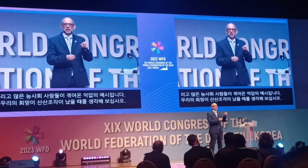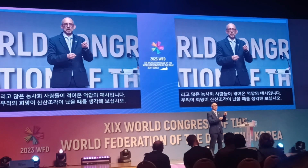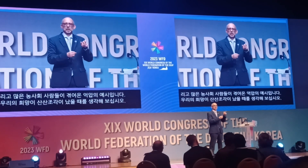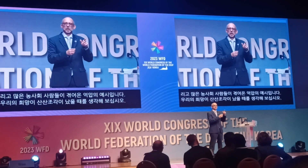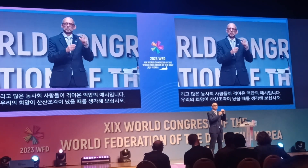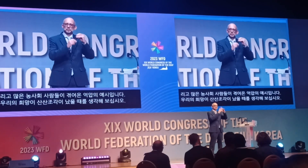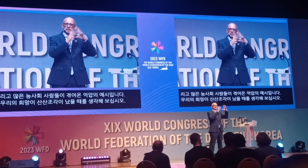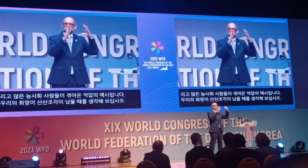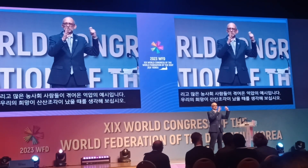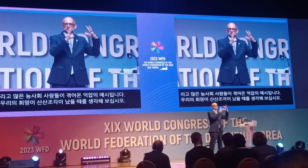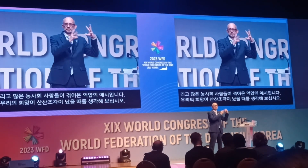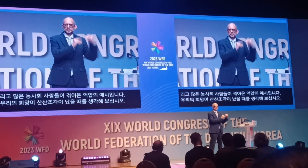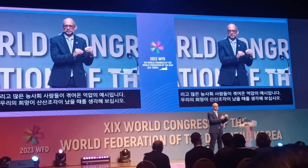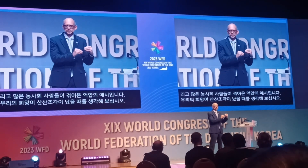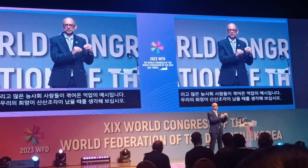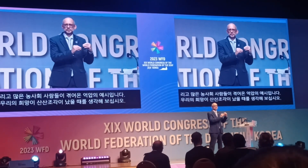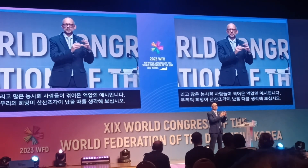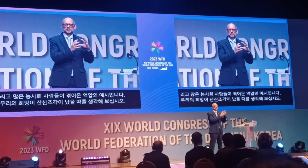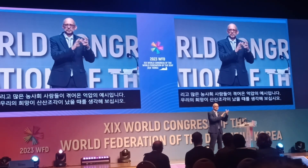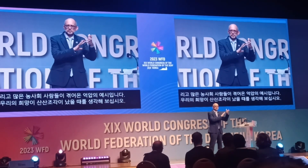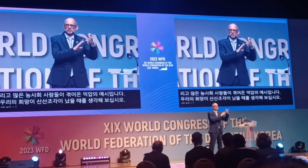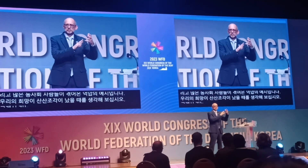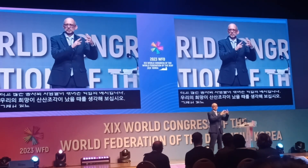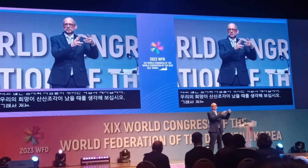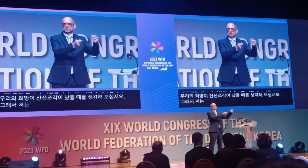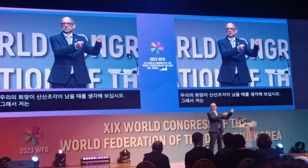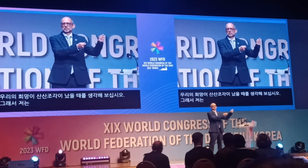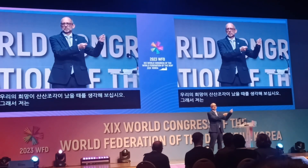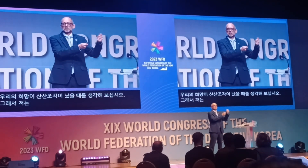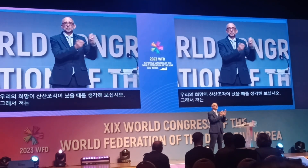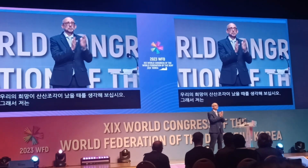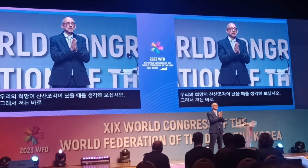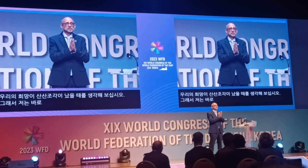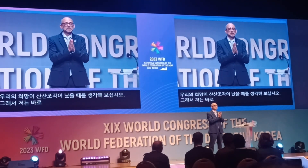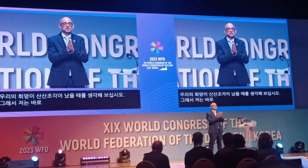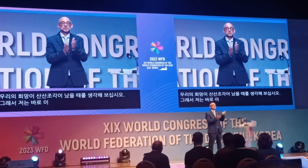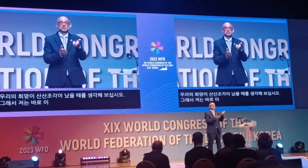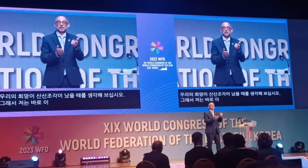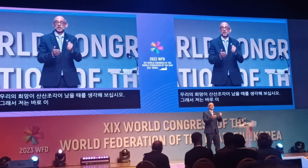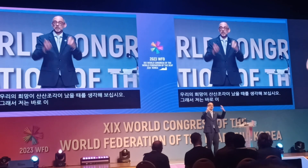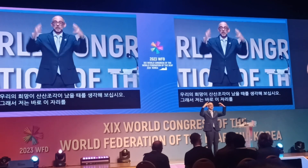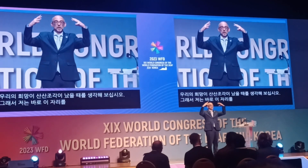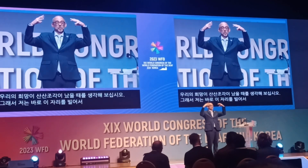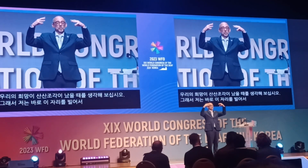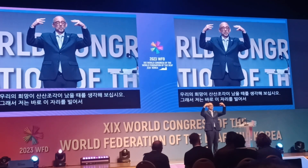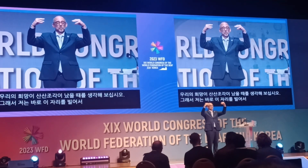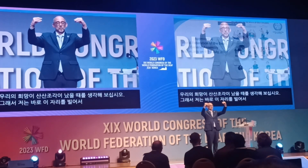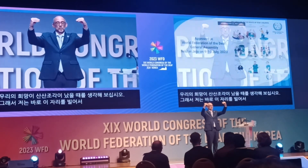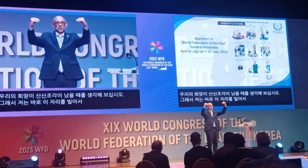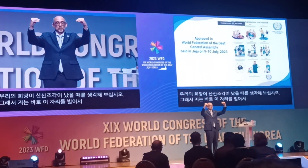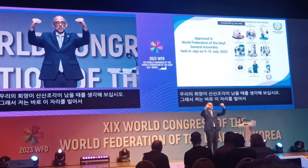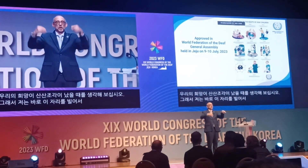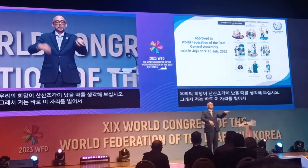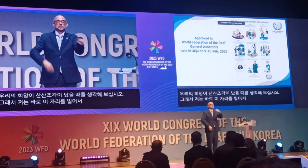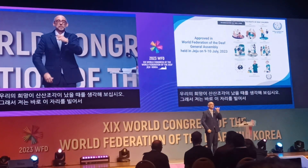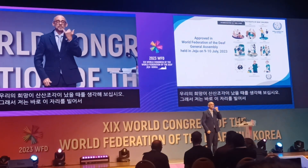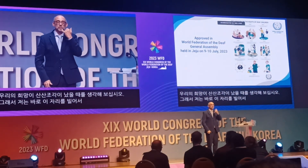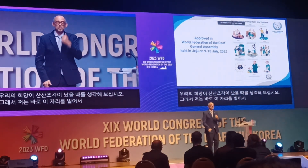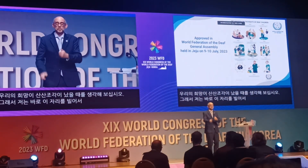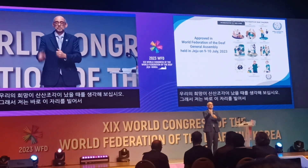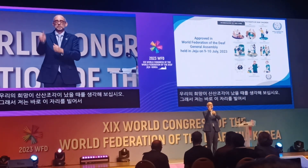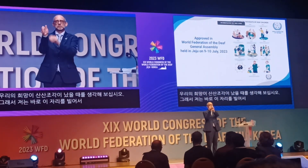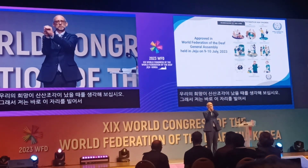who suffered, the lost dreams, the lost opportunities that resulted from the conference. In